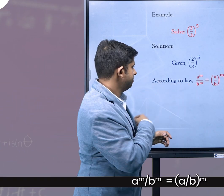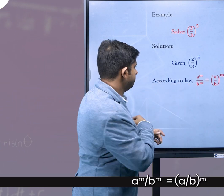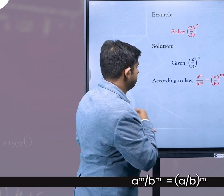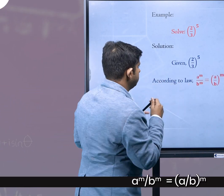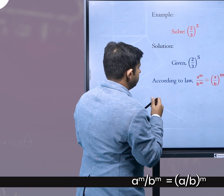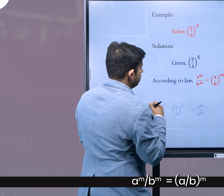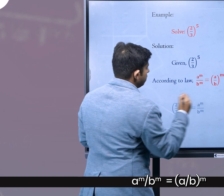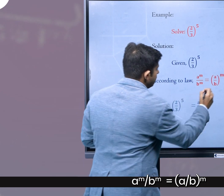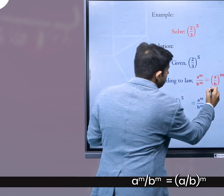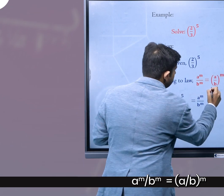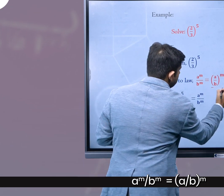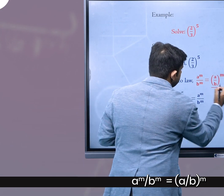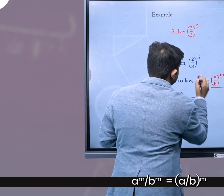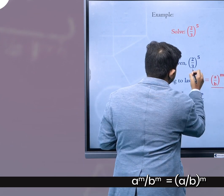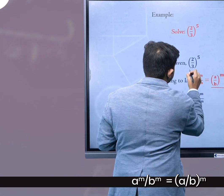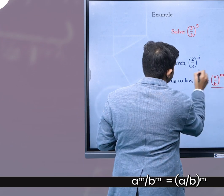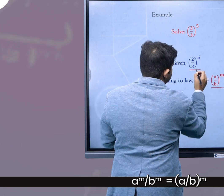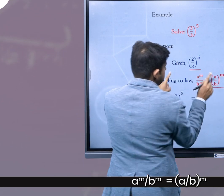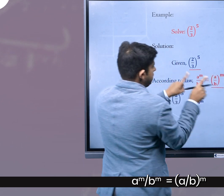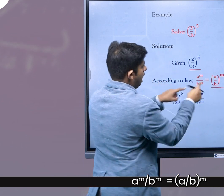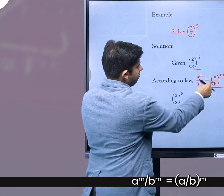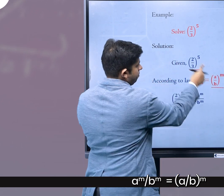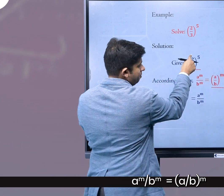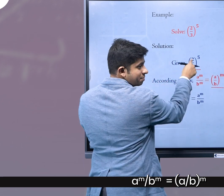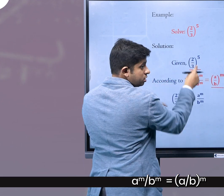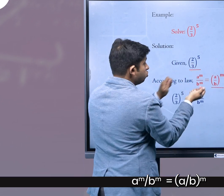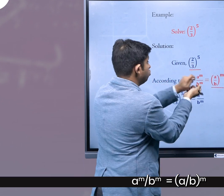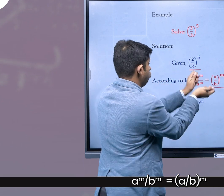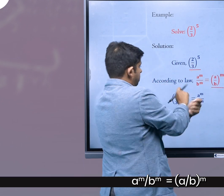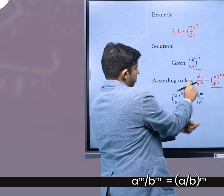m is equal to a by b whole to the power of m.